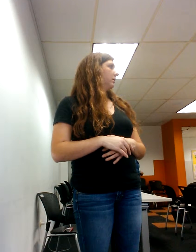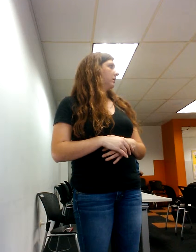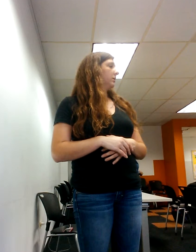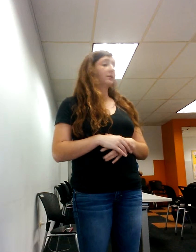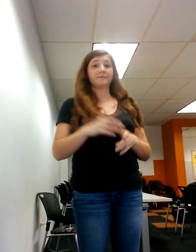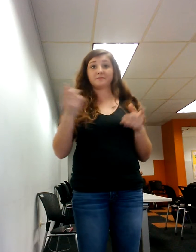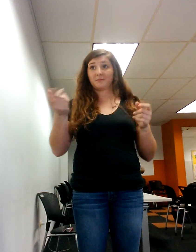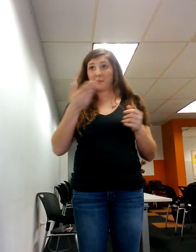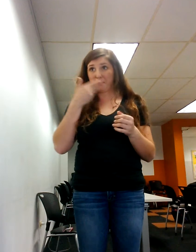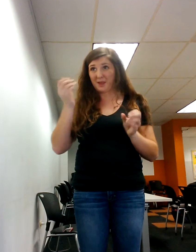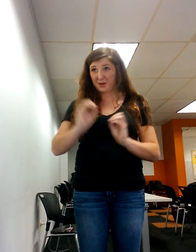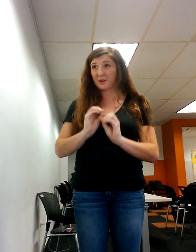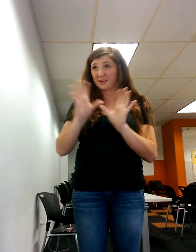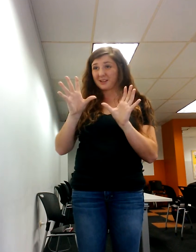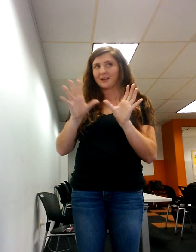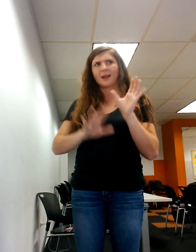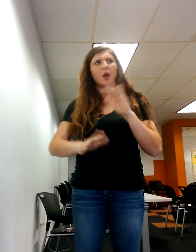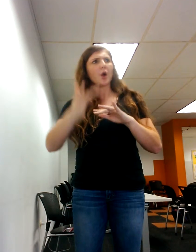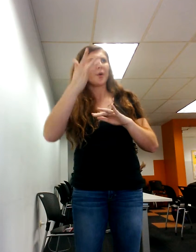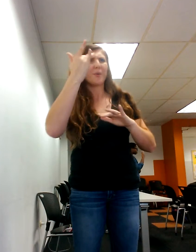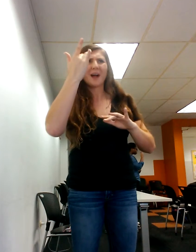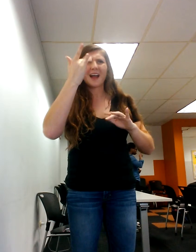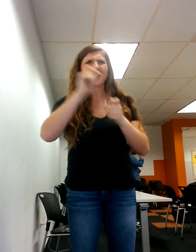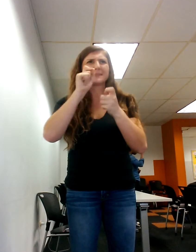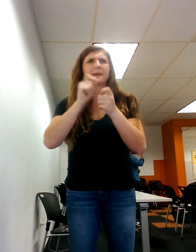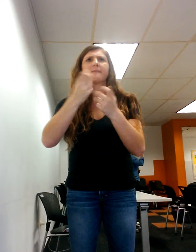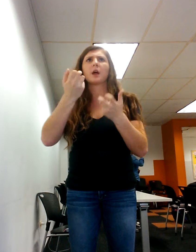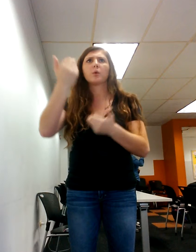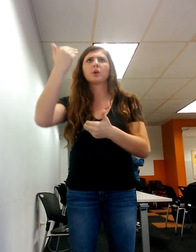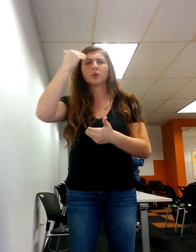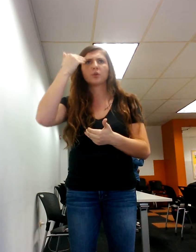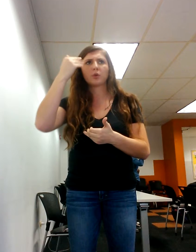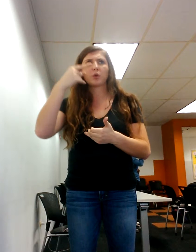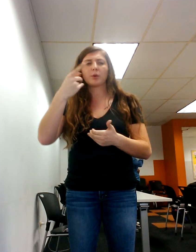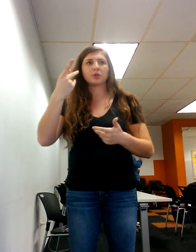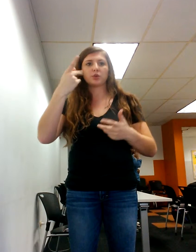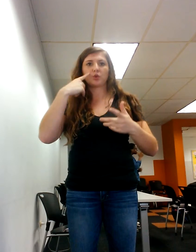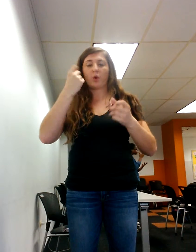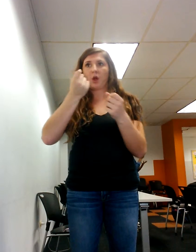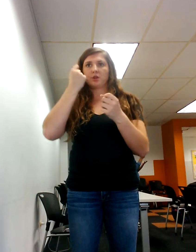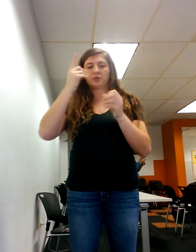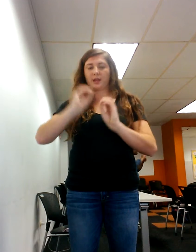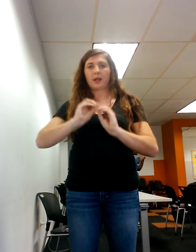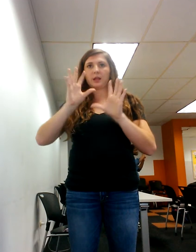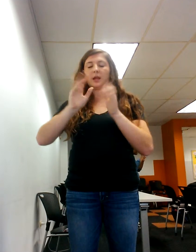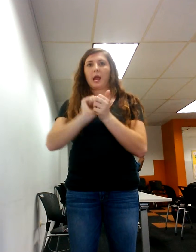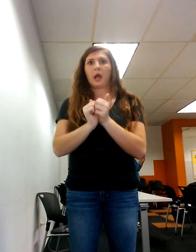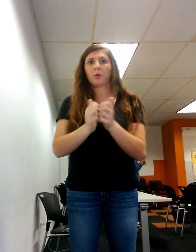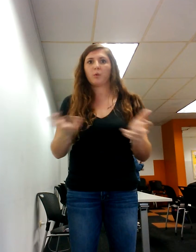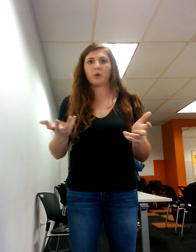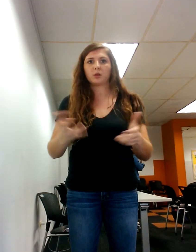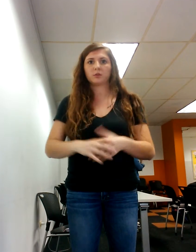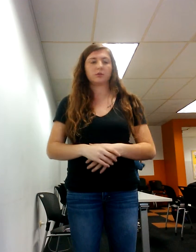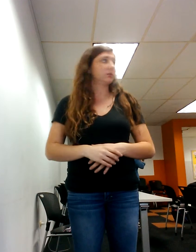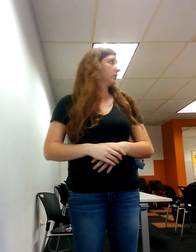Better? Why specifically? What did you see different the second time? Okay, clear, but